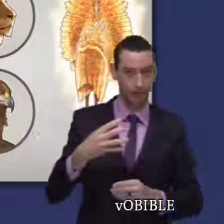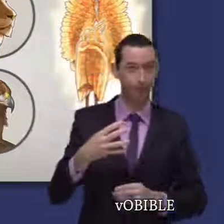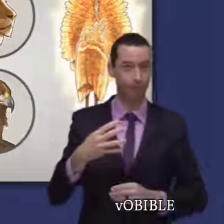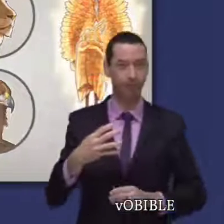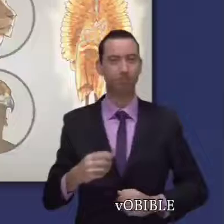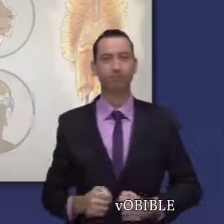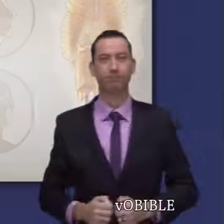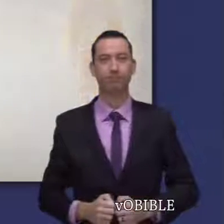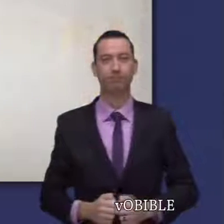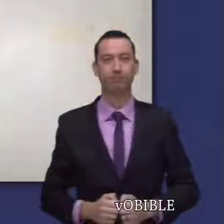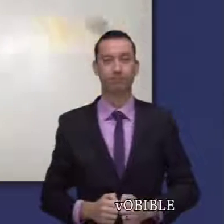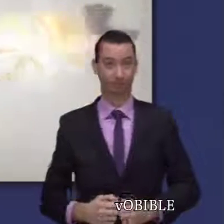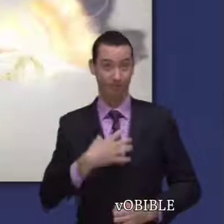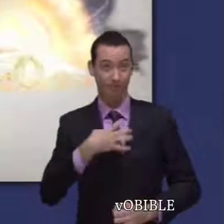possesses.